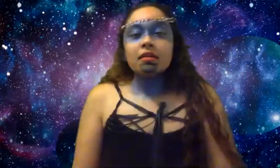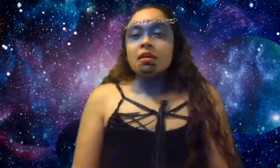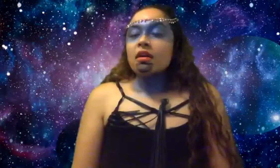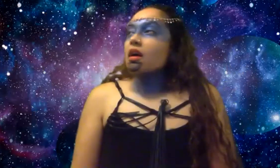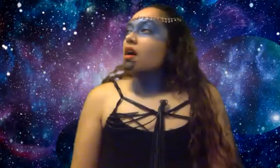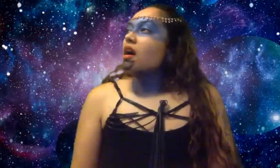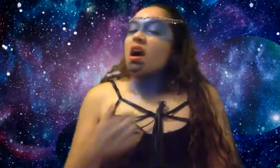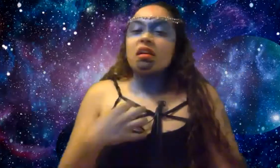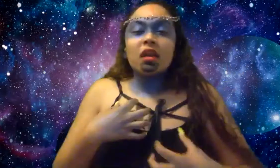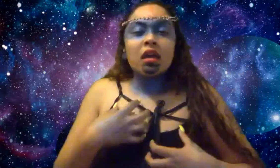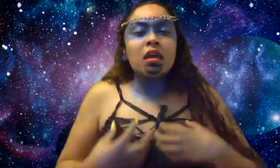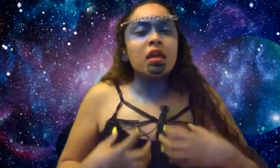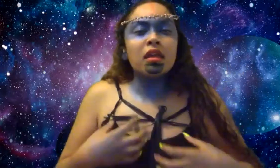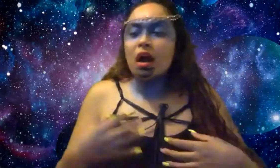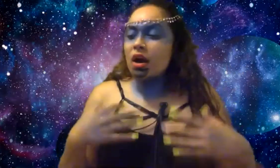The next day was my wedding day.